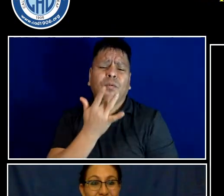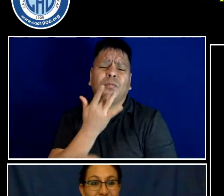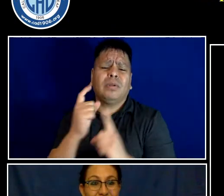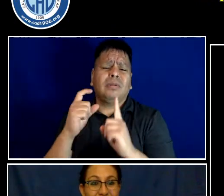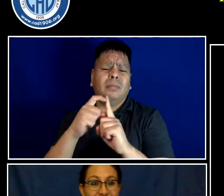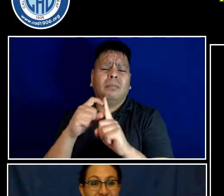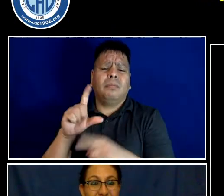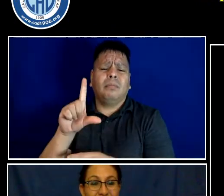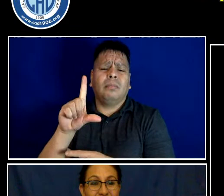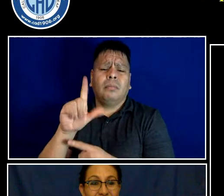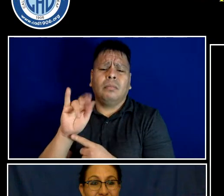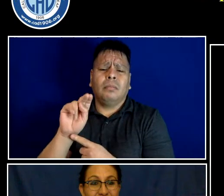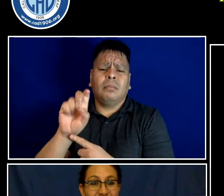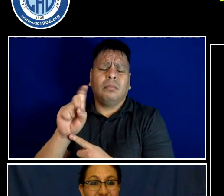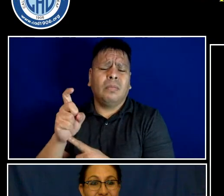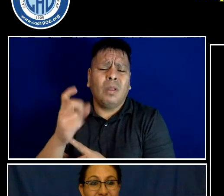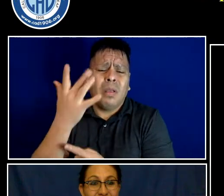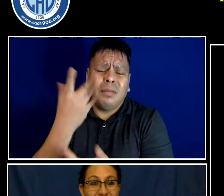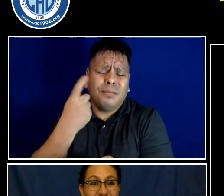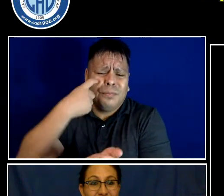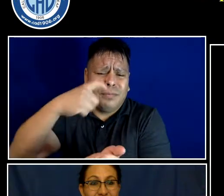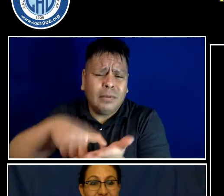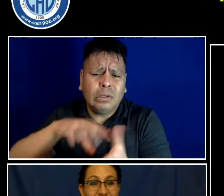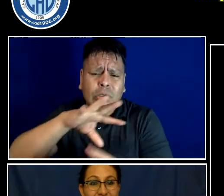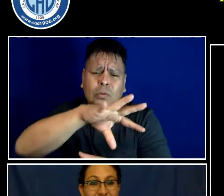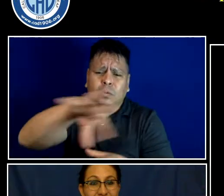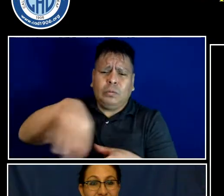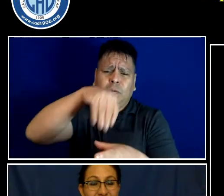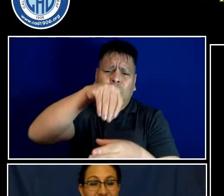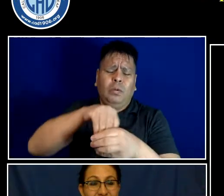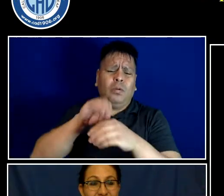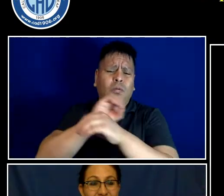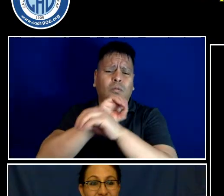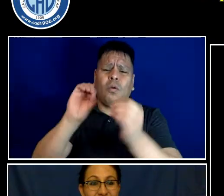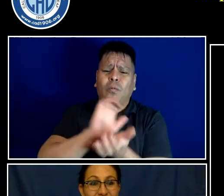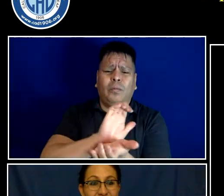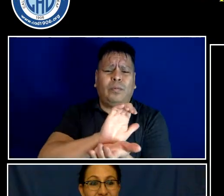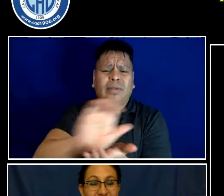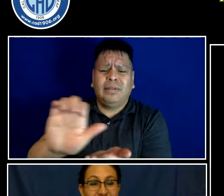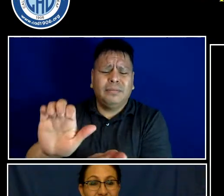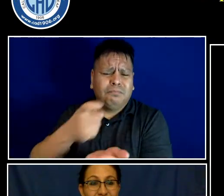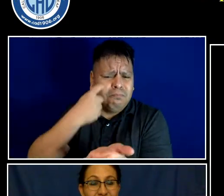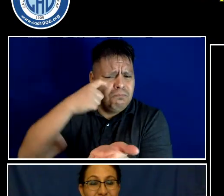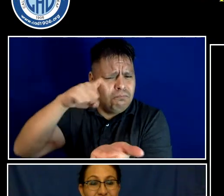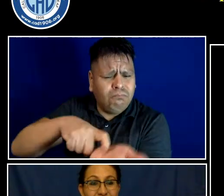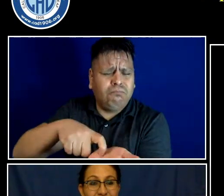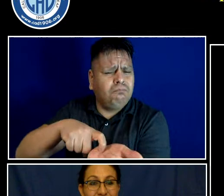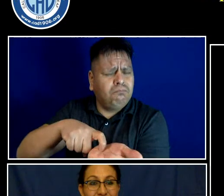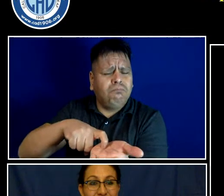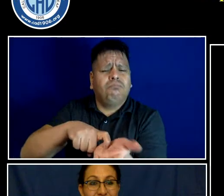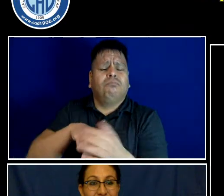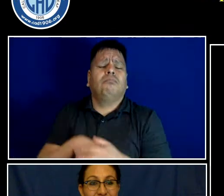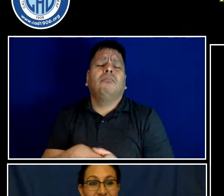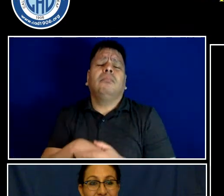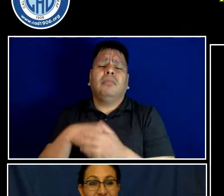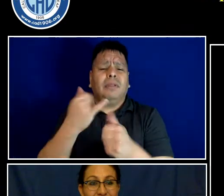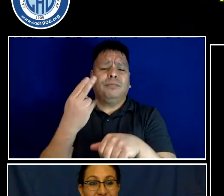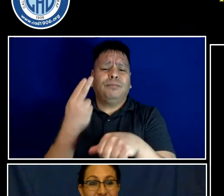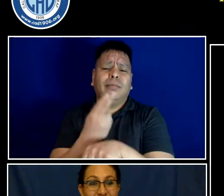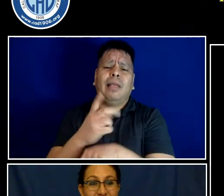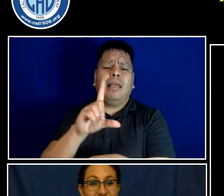Campaign. And again, they've adopted the preferred term as Latinx because it is